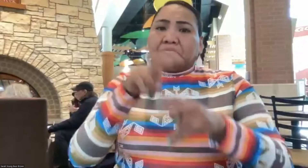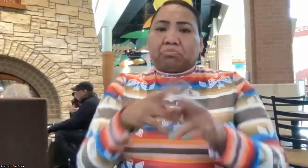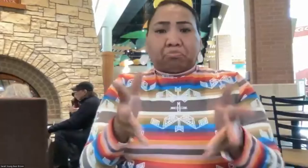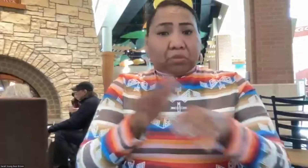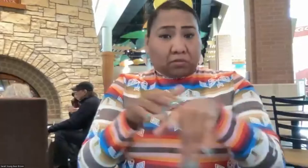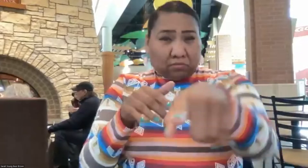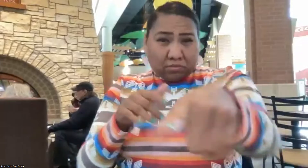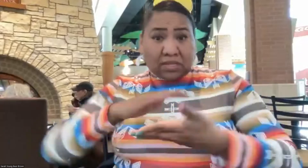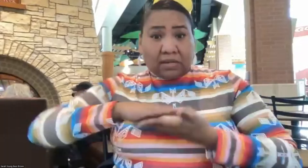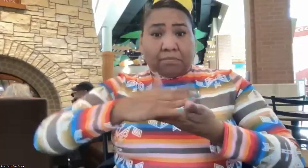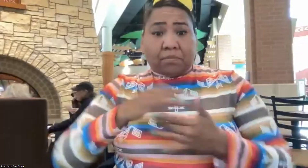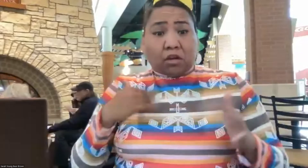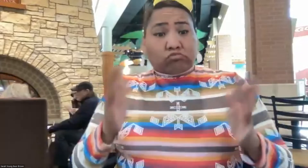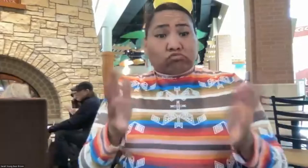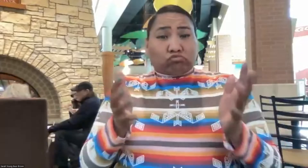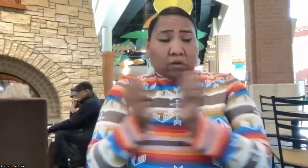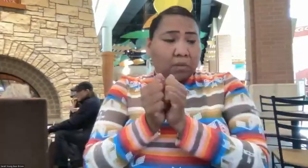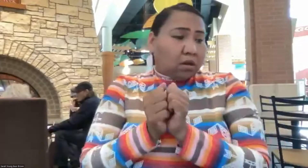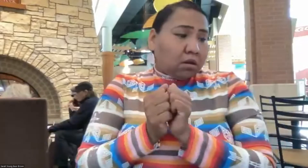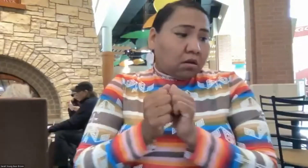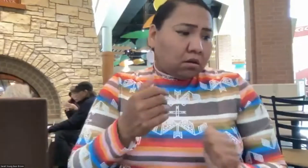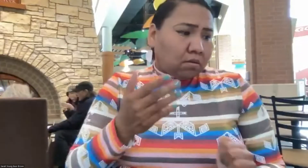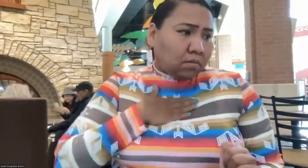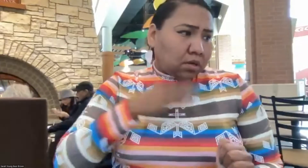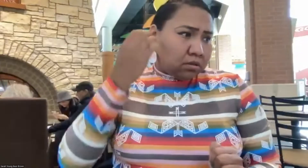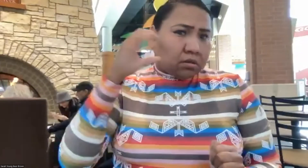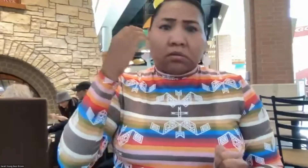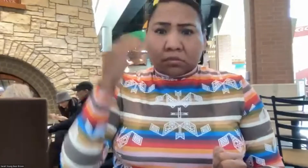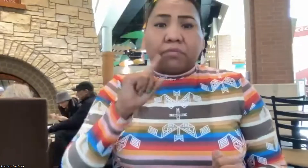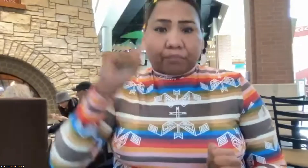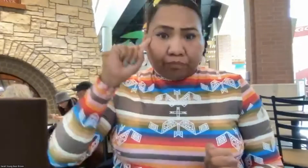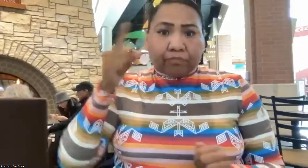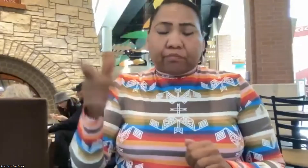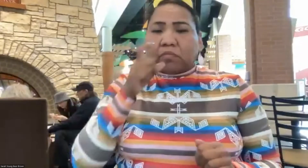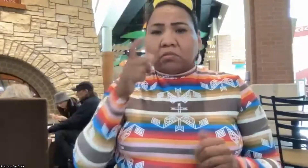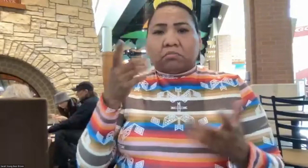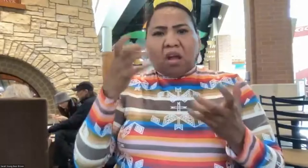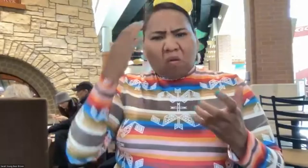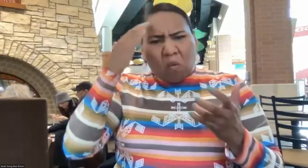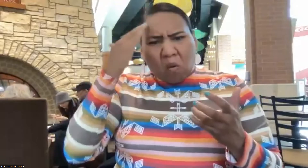The doorbell was accessible for people with deaf, and my friends came. A deaf cousin